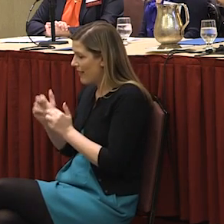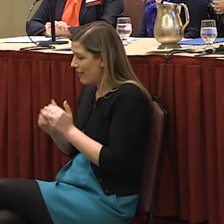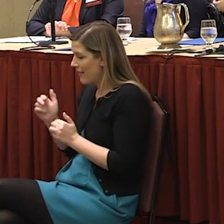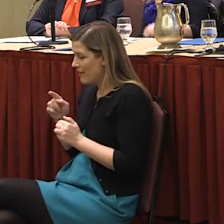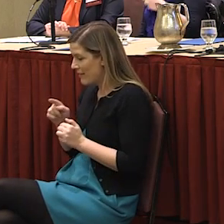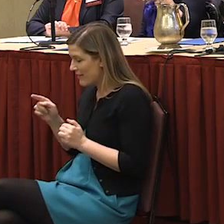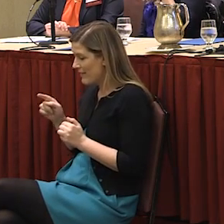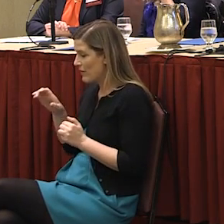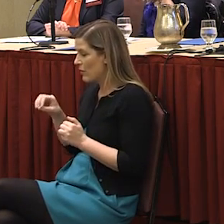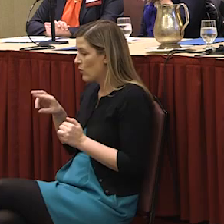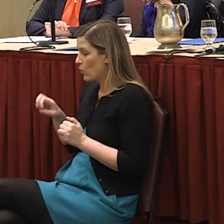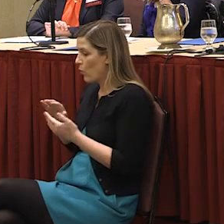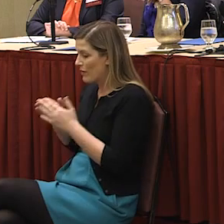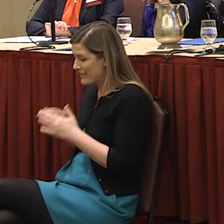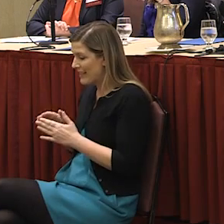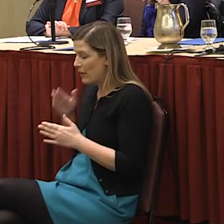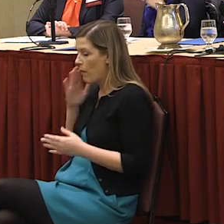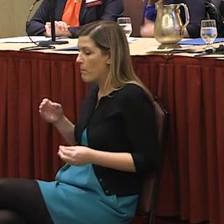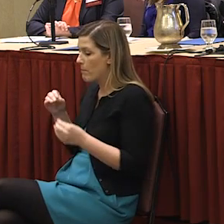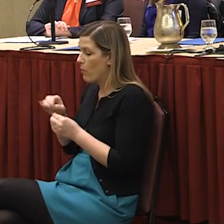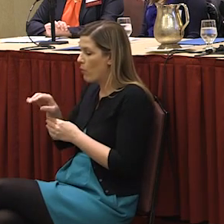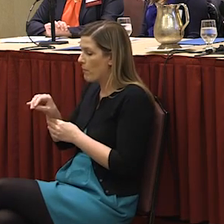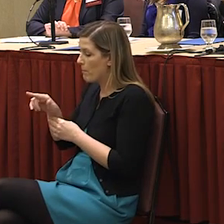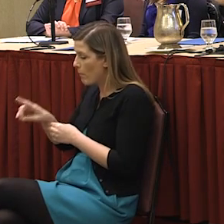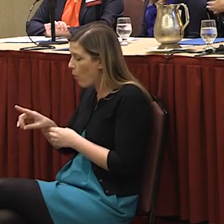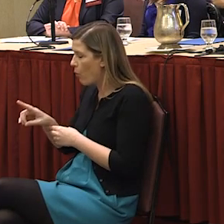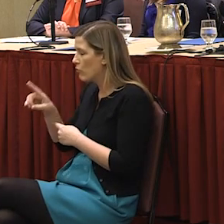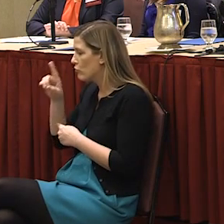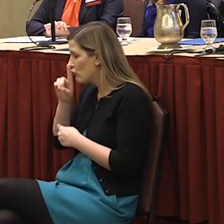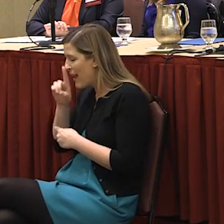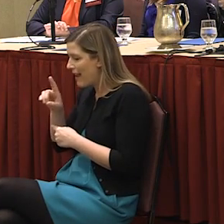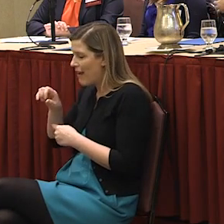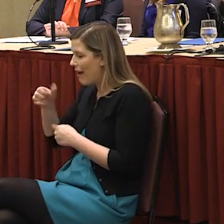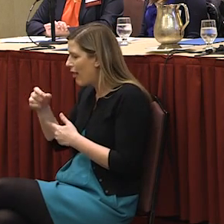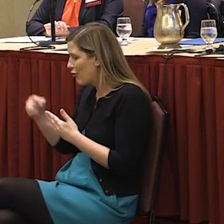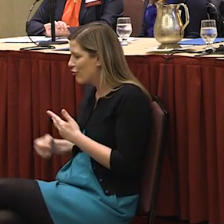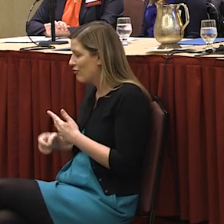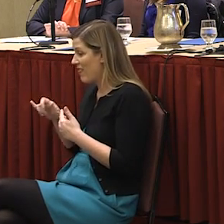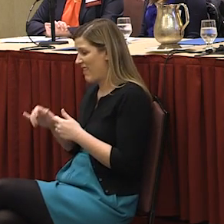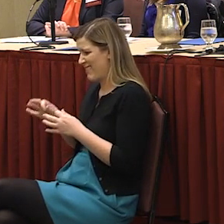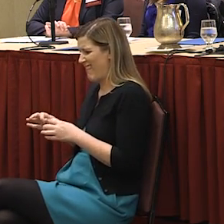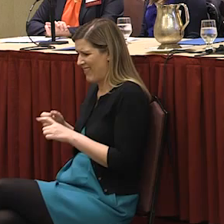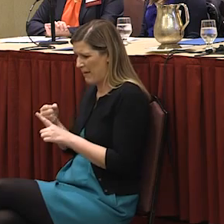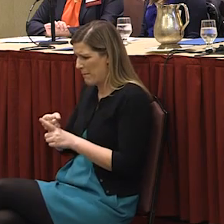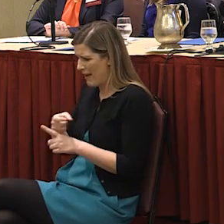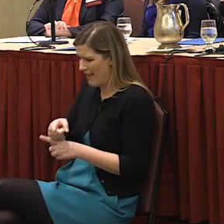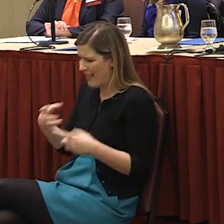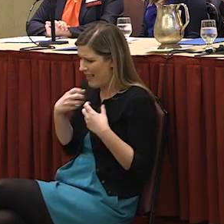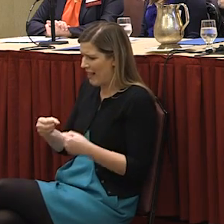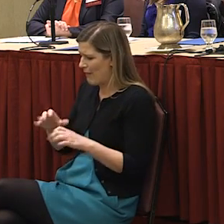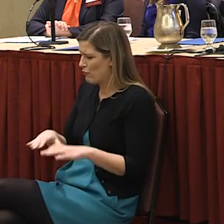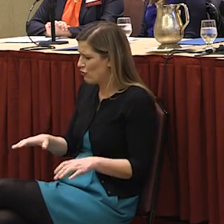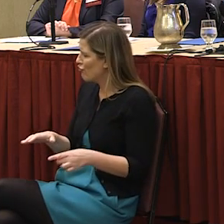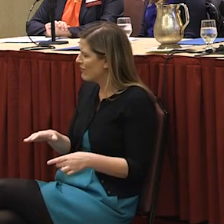in the oldest schools, we're going to have more mold, we're going to have more rodents and things like that, which definitely impact the health of our children in